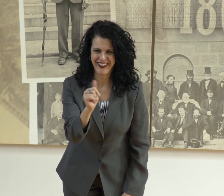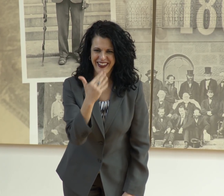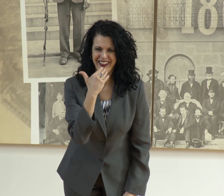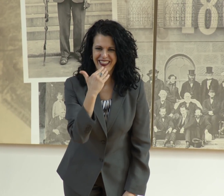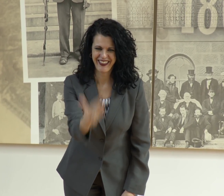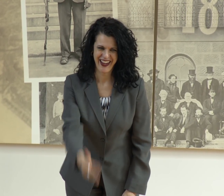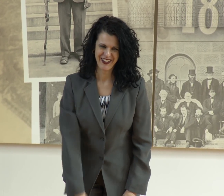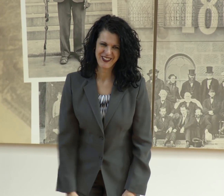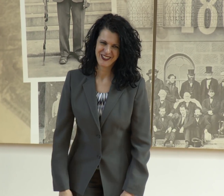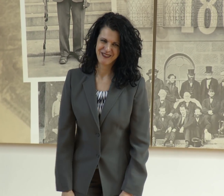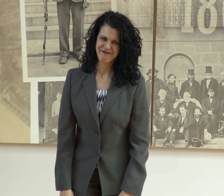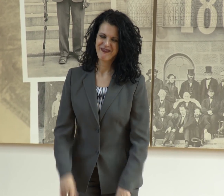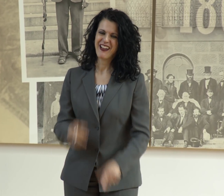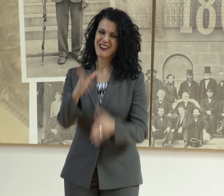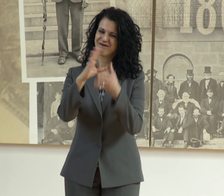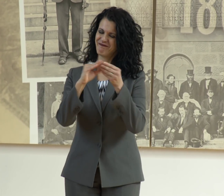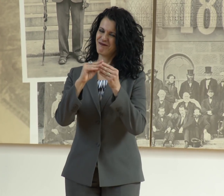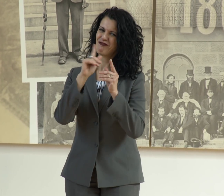Thank you, Dr. Davila.